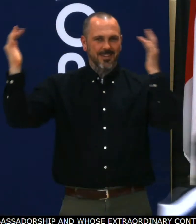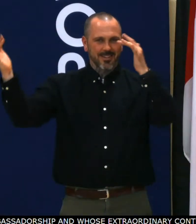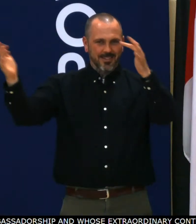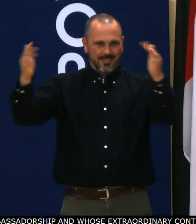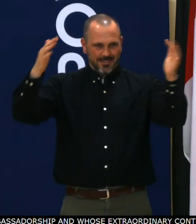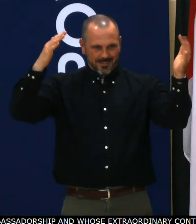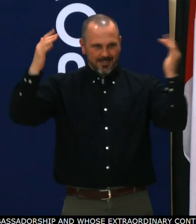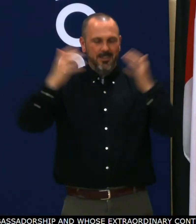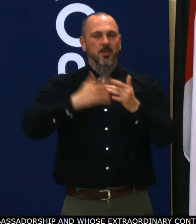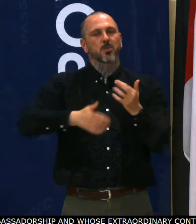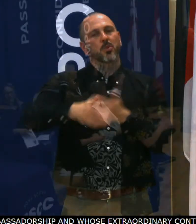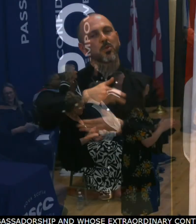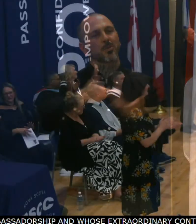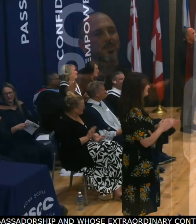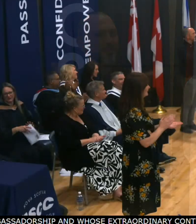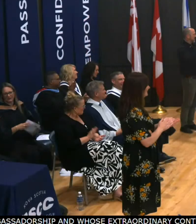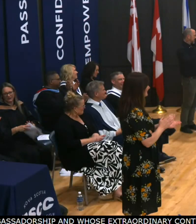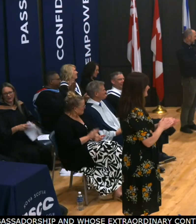Social Services.